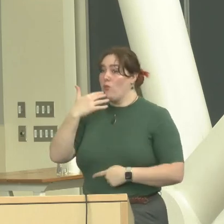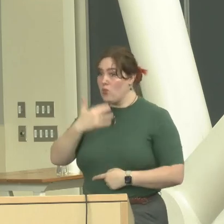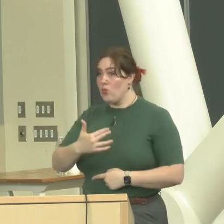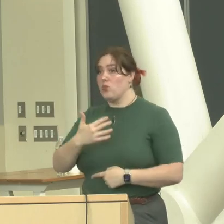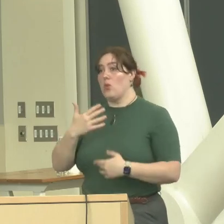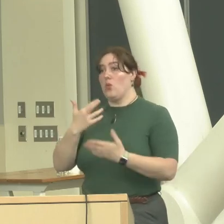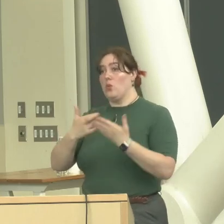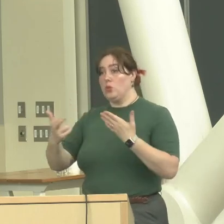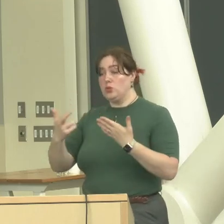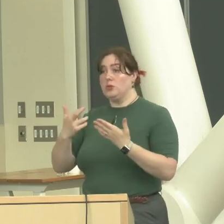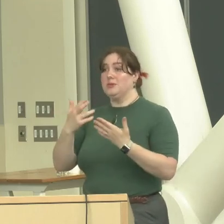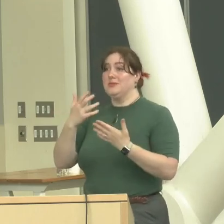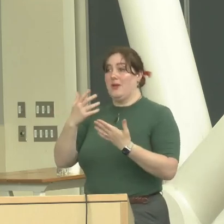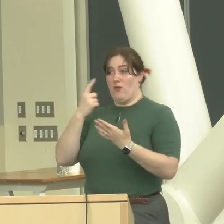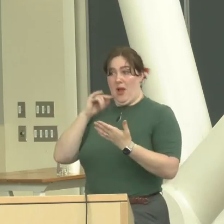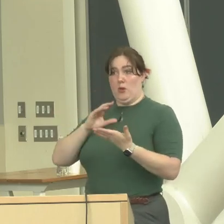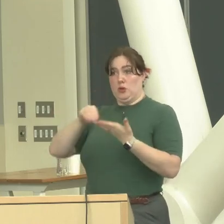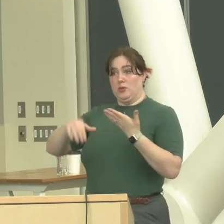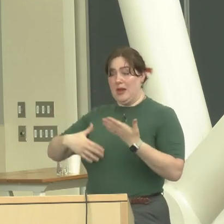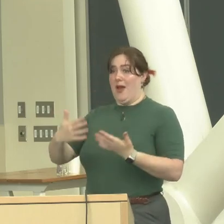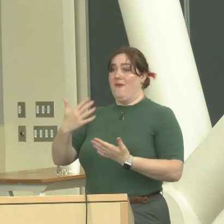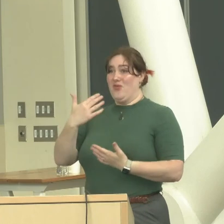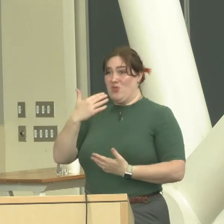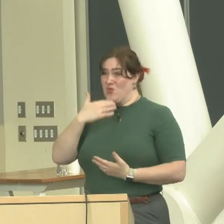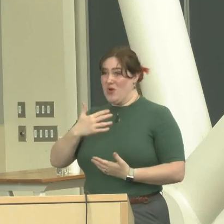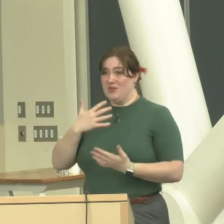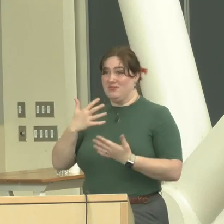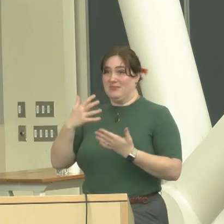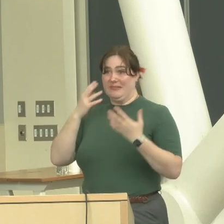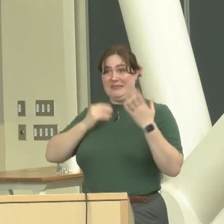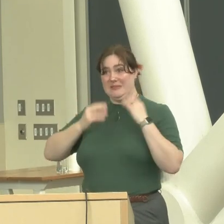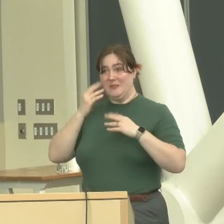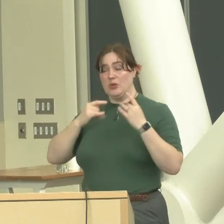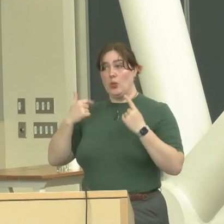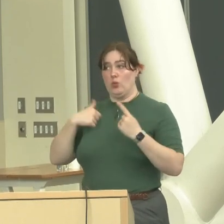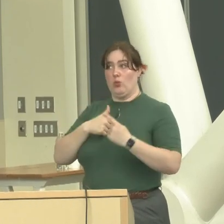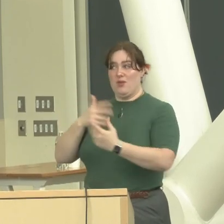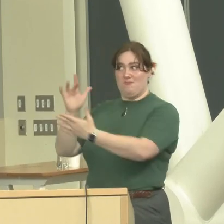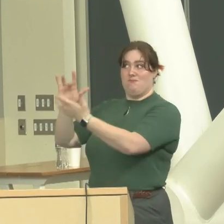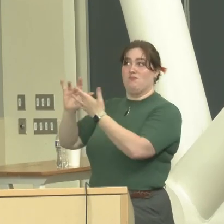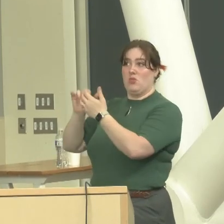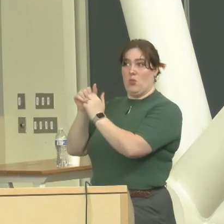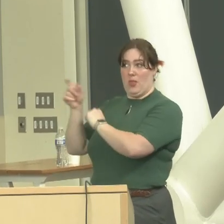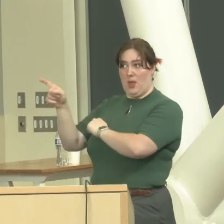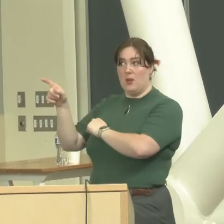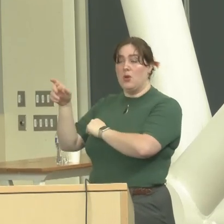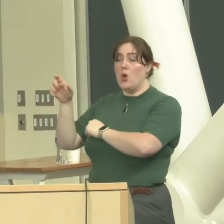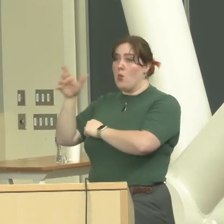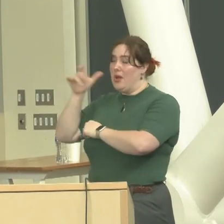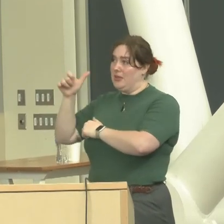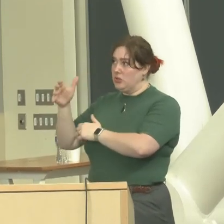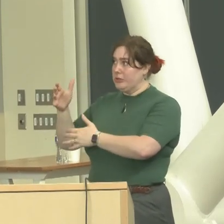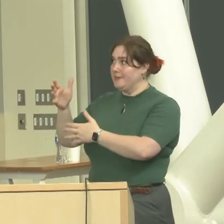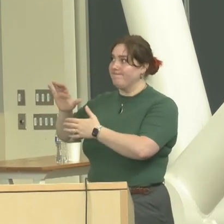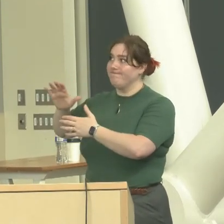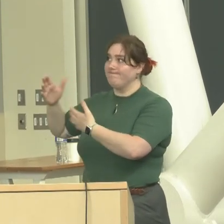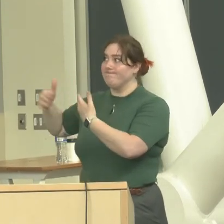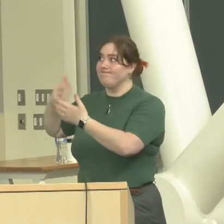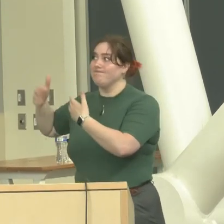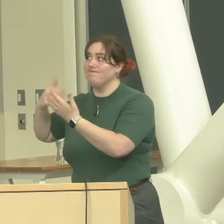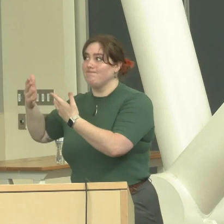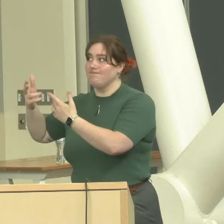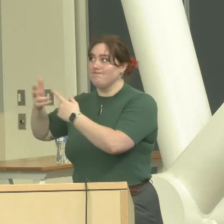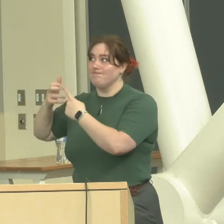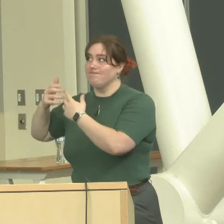have optimal experiences. And so we have been in touch. We will probably need to push even harder, but they've